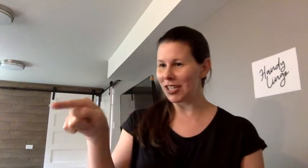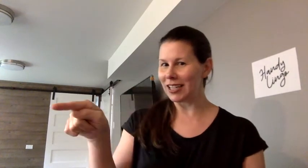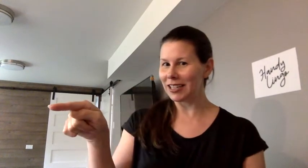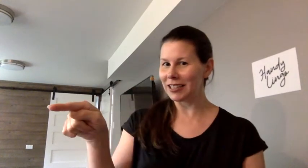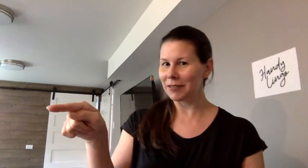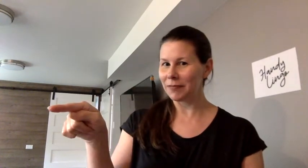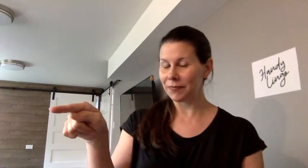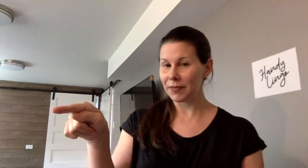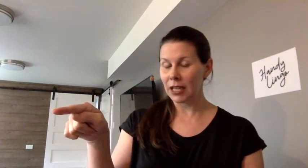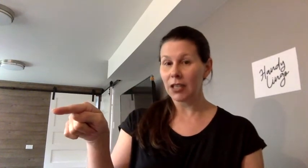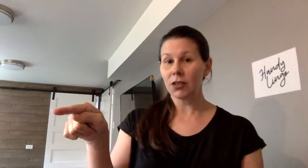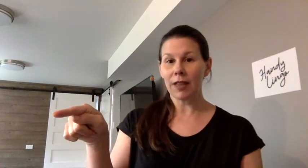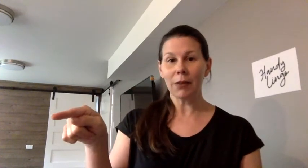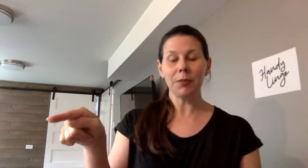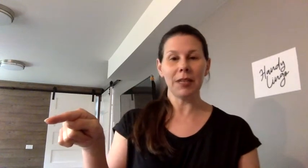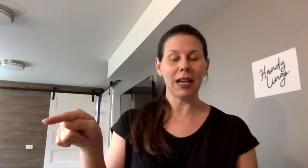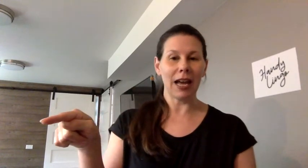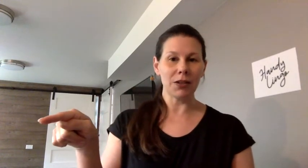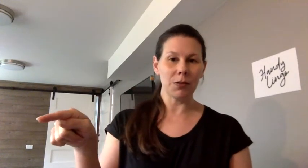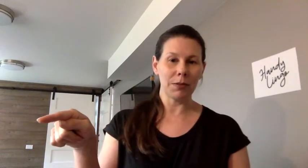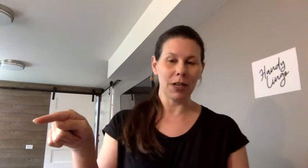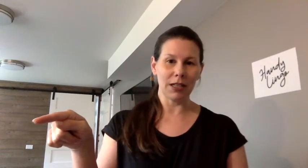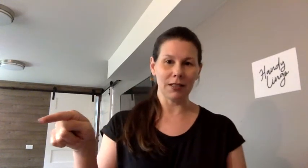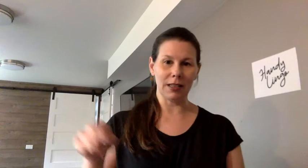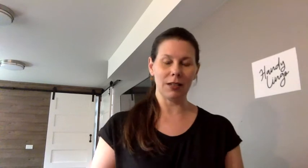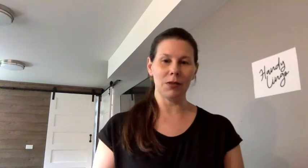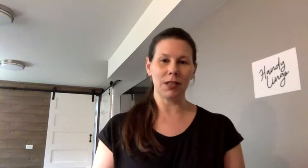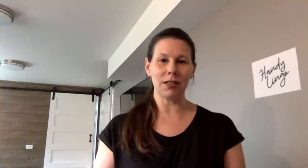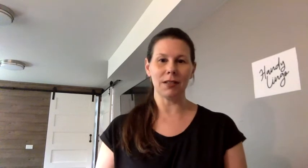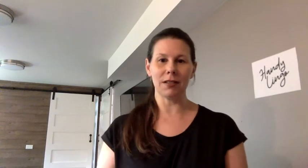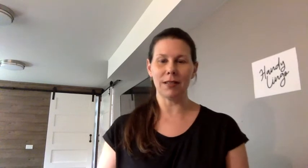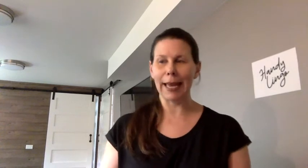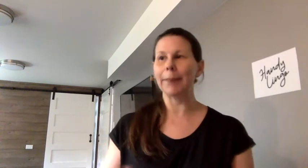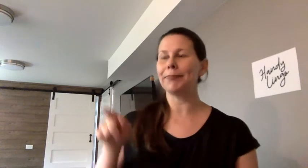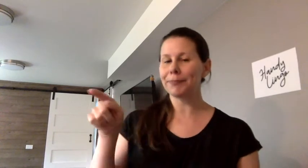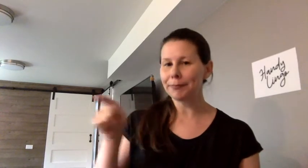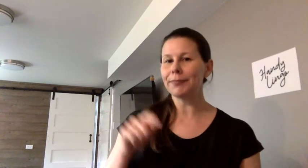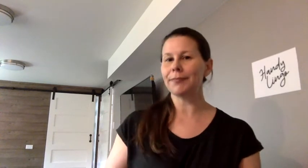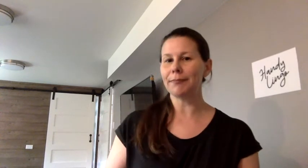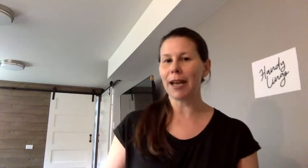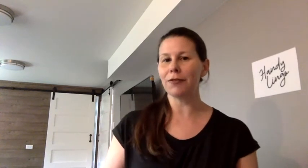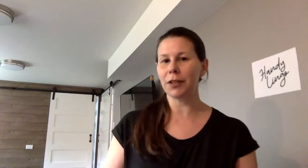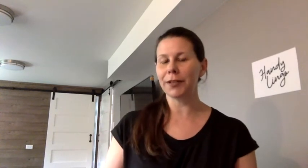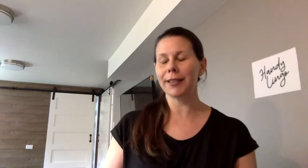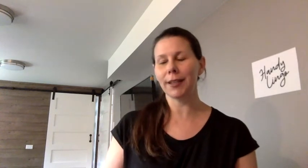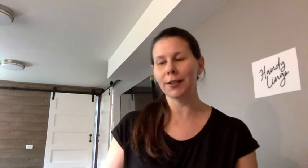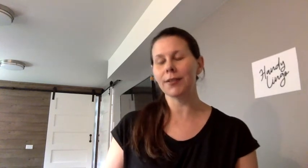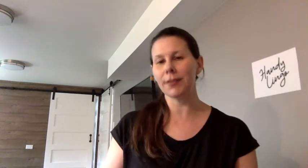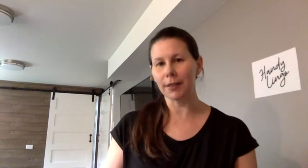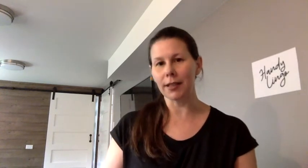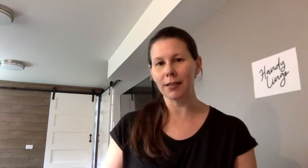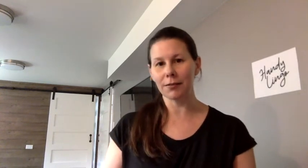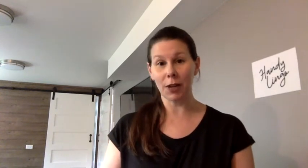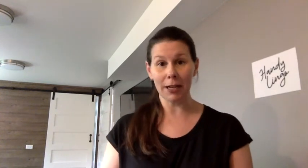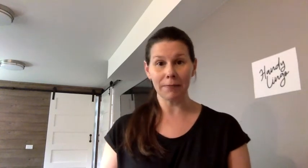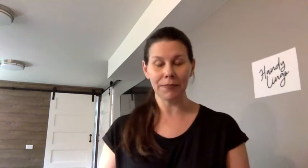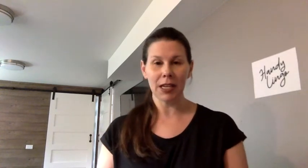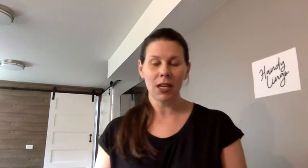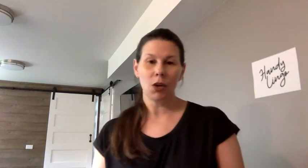she. So that would be an actual American Sign Language sentence to say, my friend right there is silly, right? We